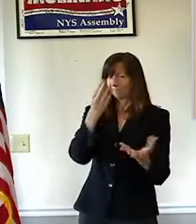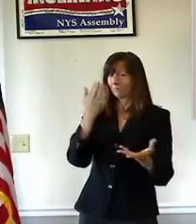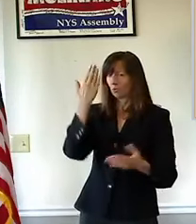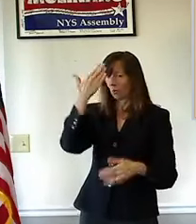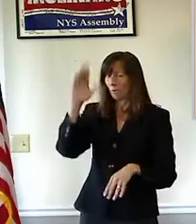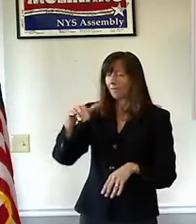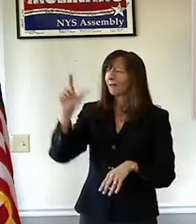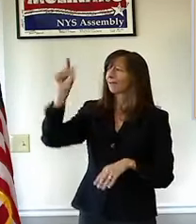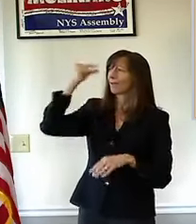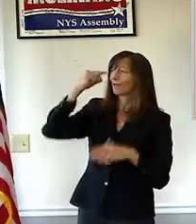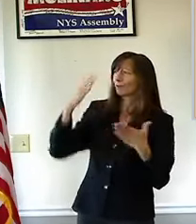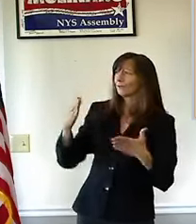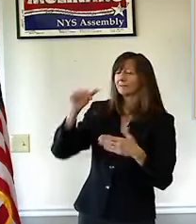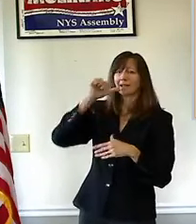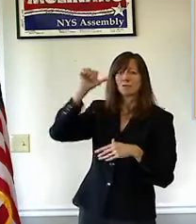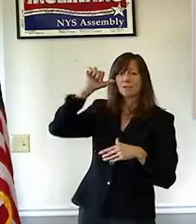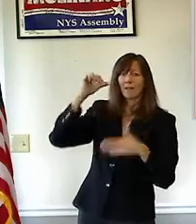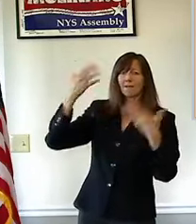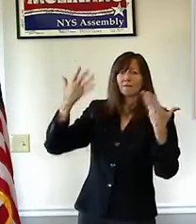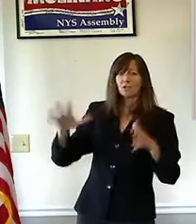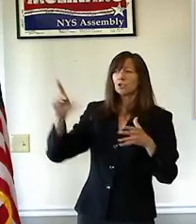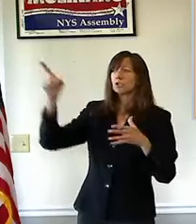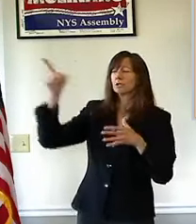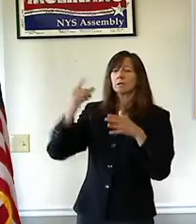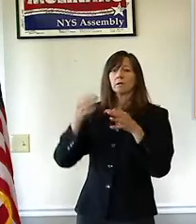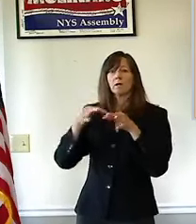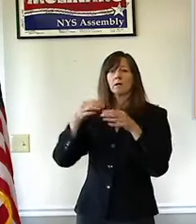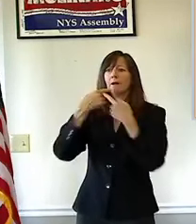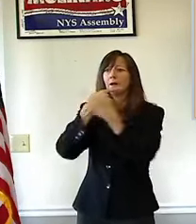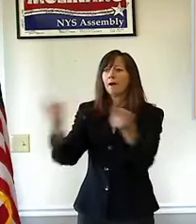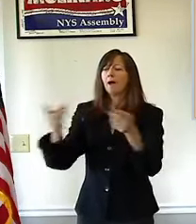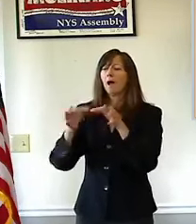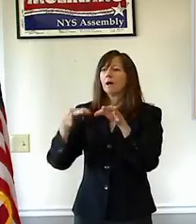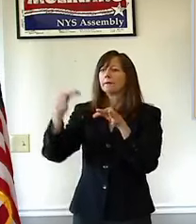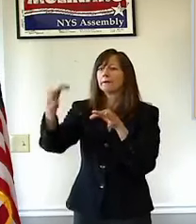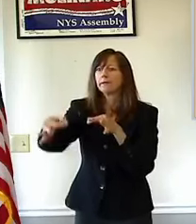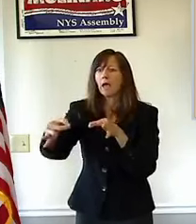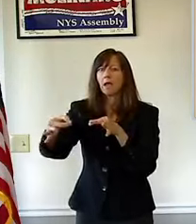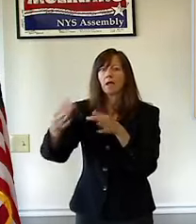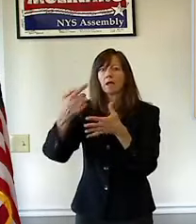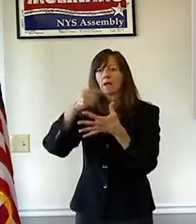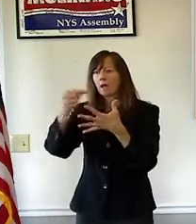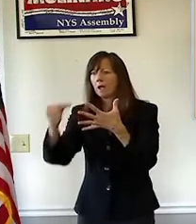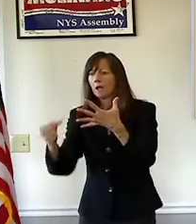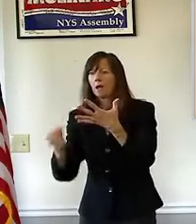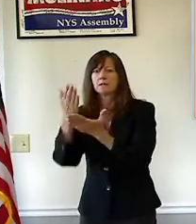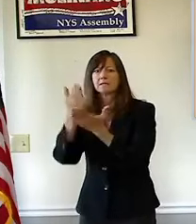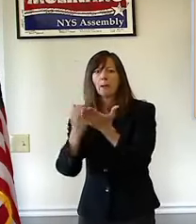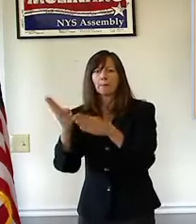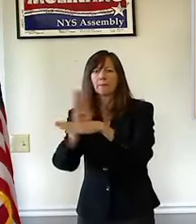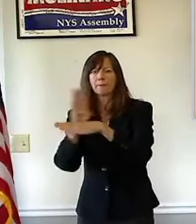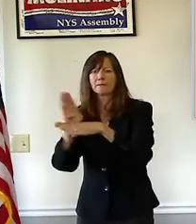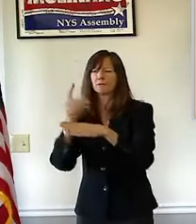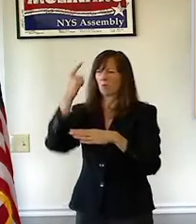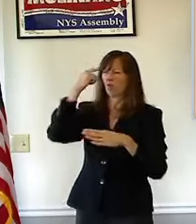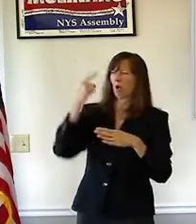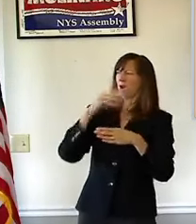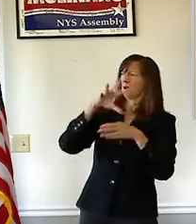the governor announced a delay in businesses that we thought were included in phase